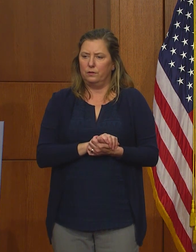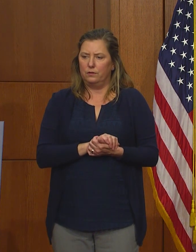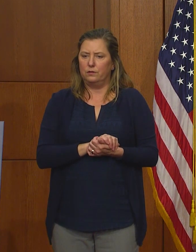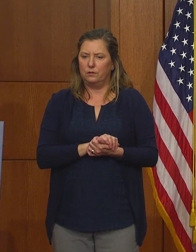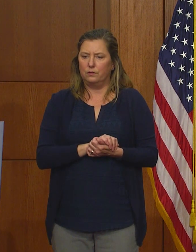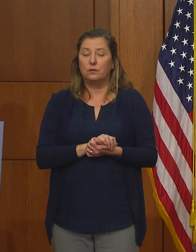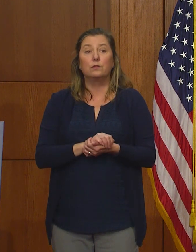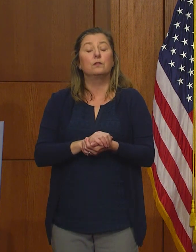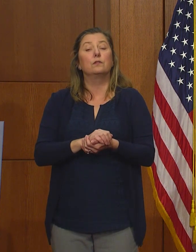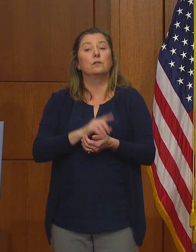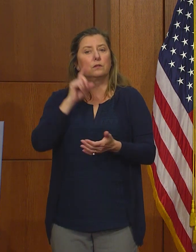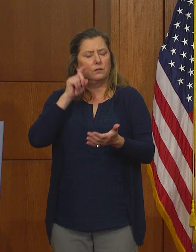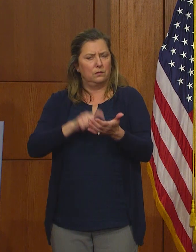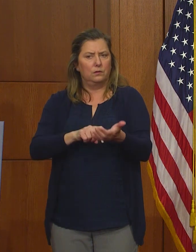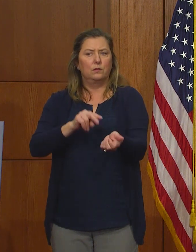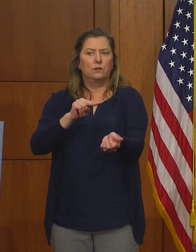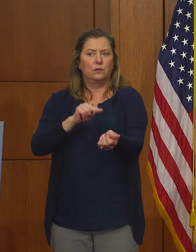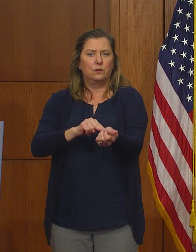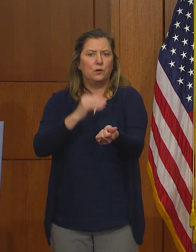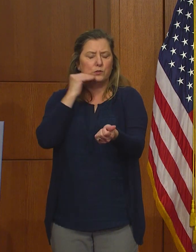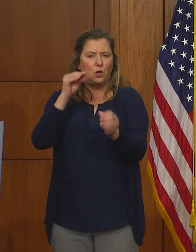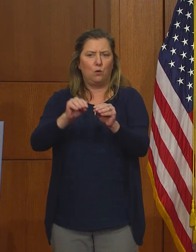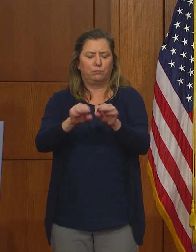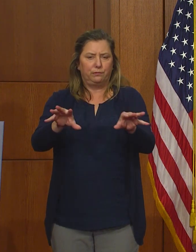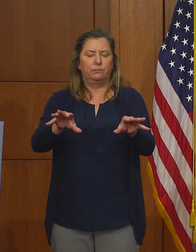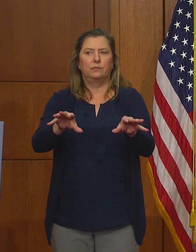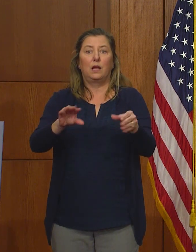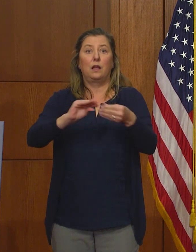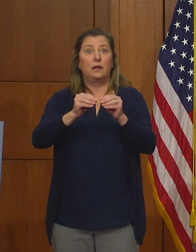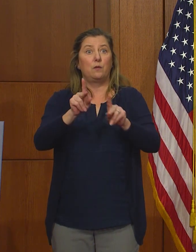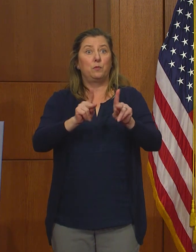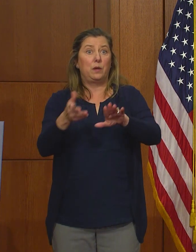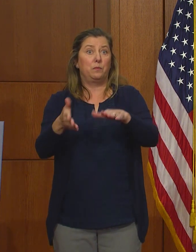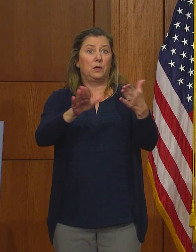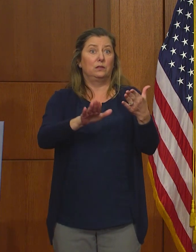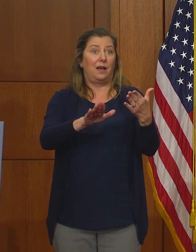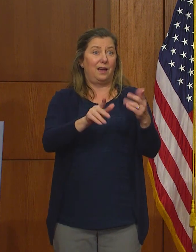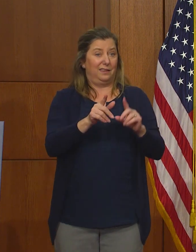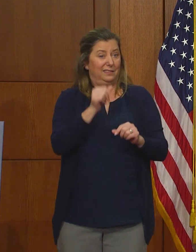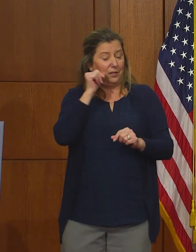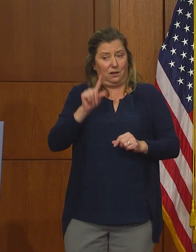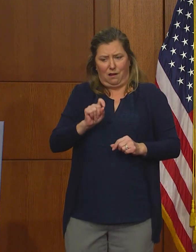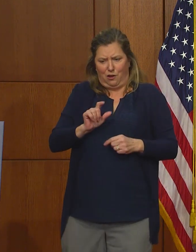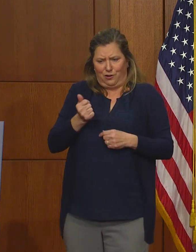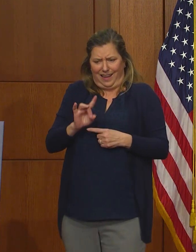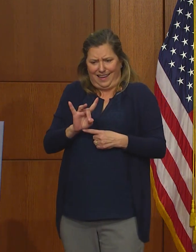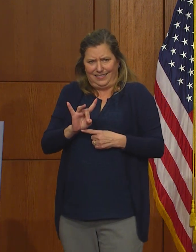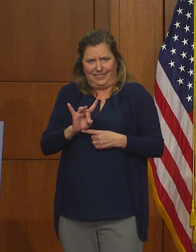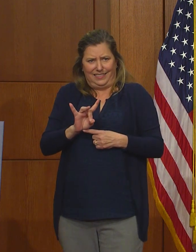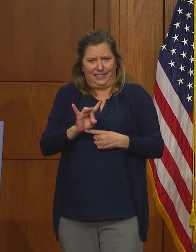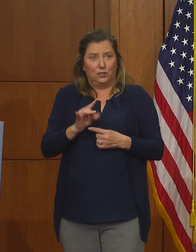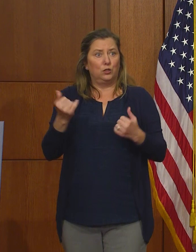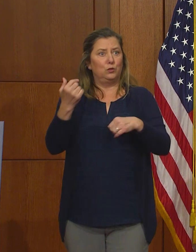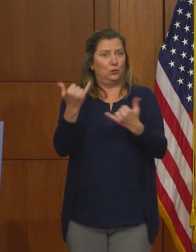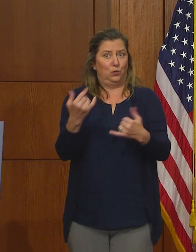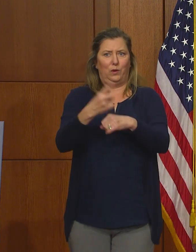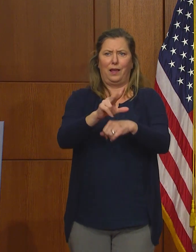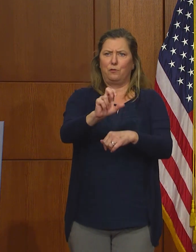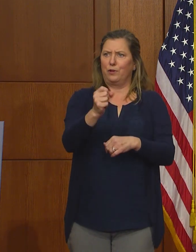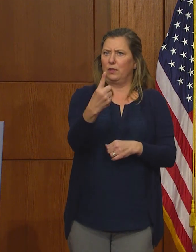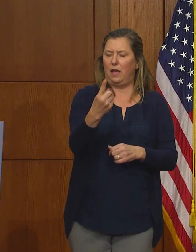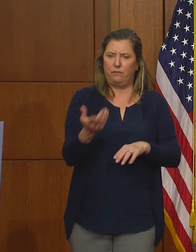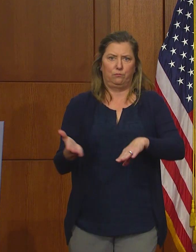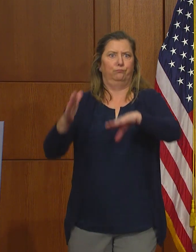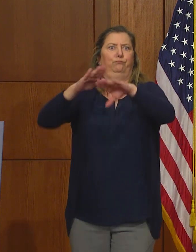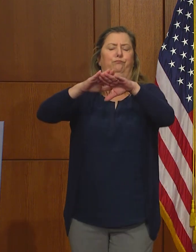outbreaks today, in which the number of deaths reported went from 118 yesterday to 311 today. I